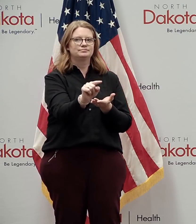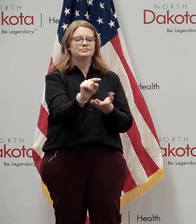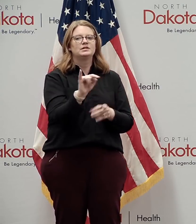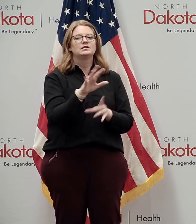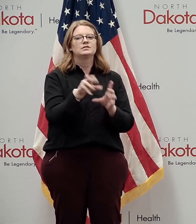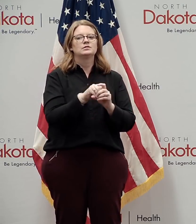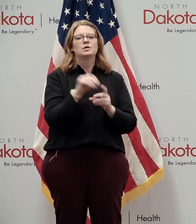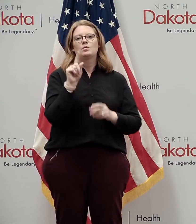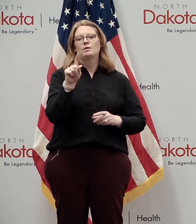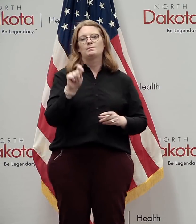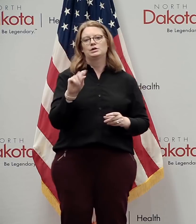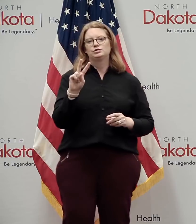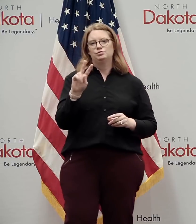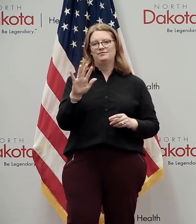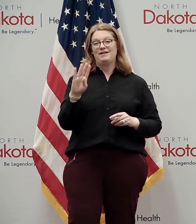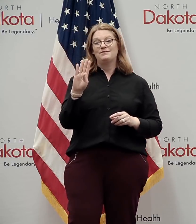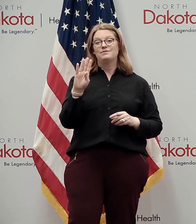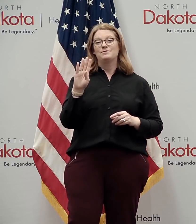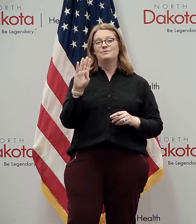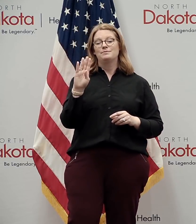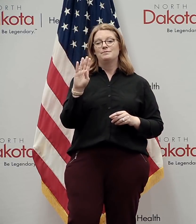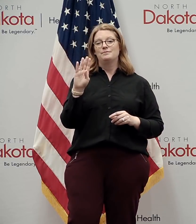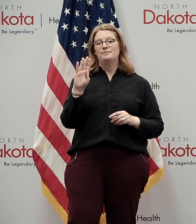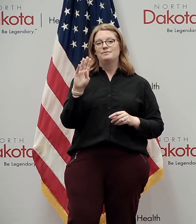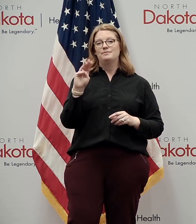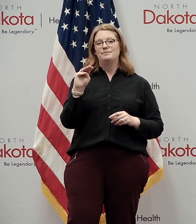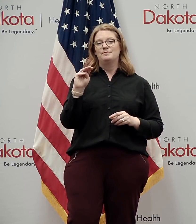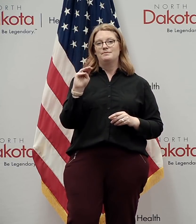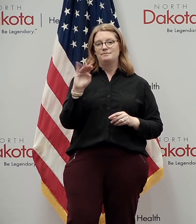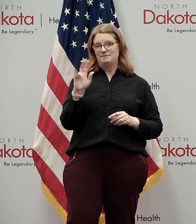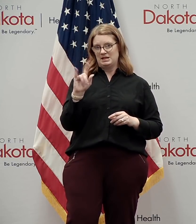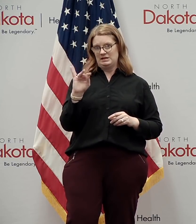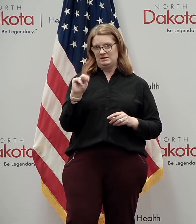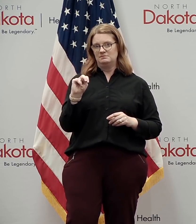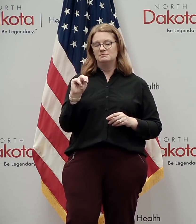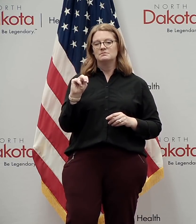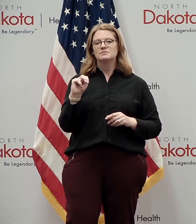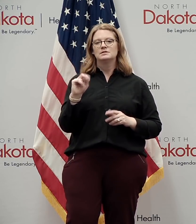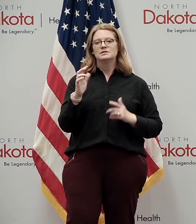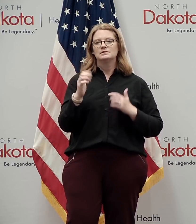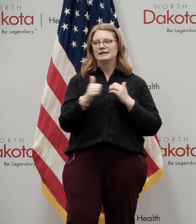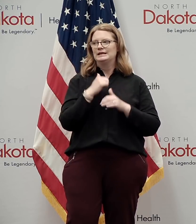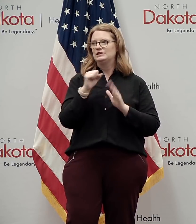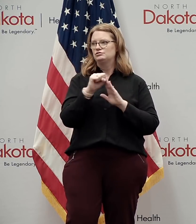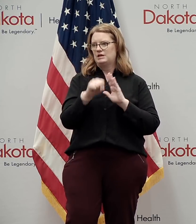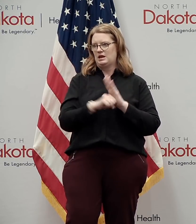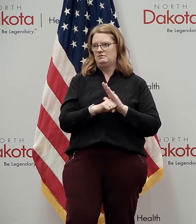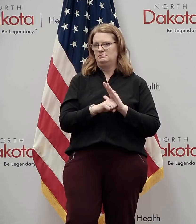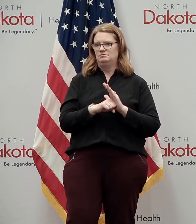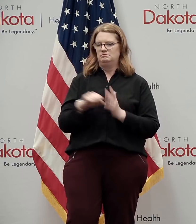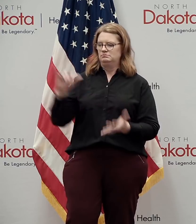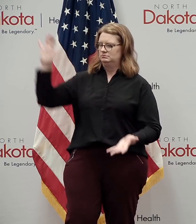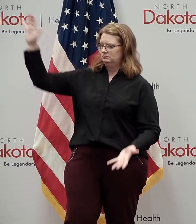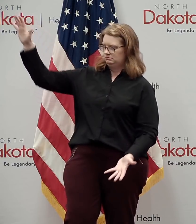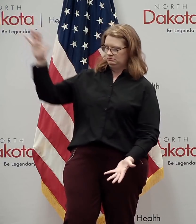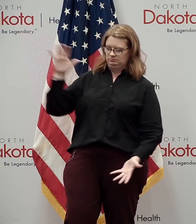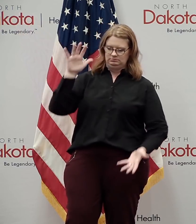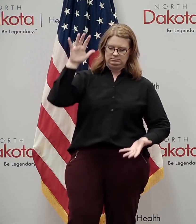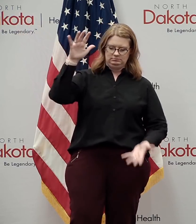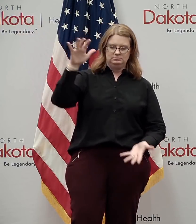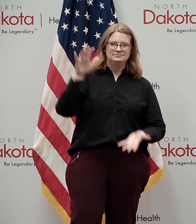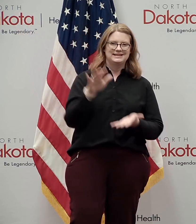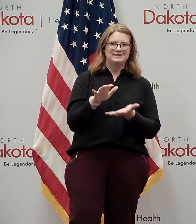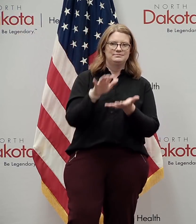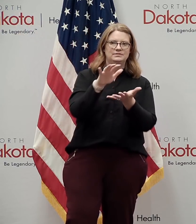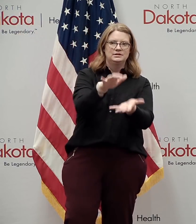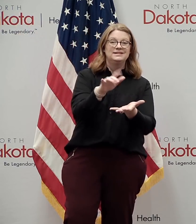the $1.25 million that each state had at a minimum amount, and those were dollars that